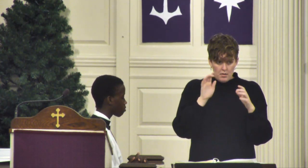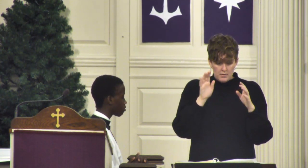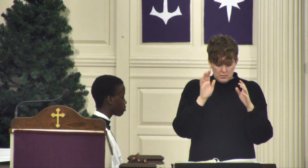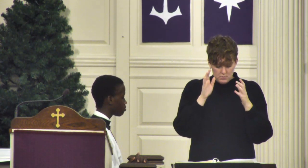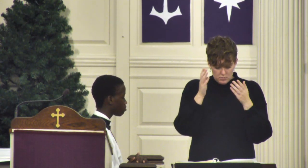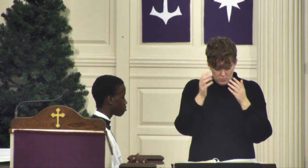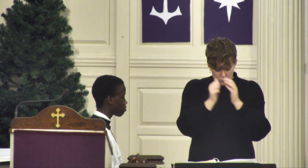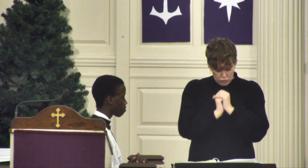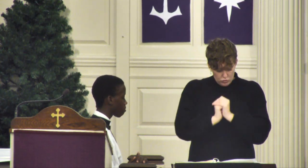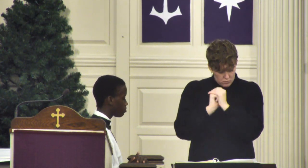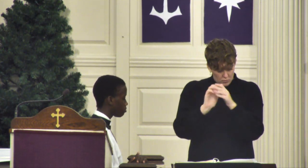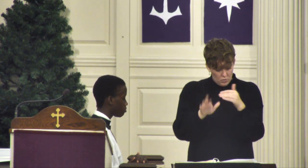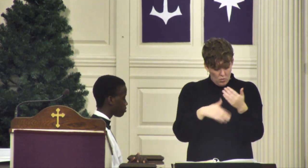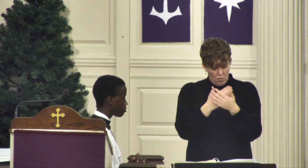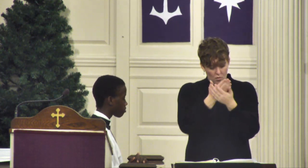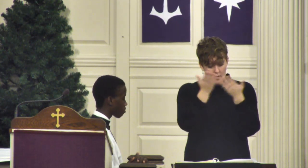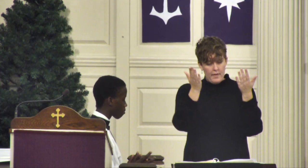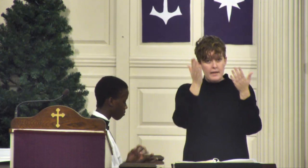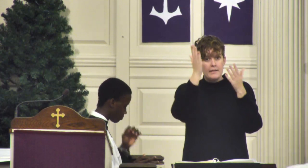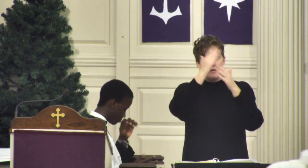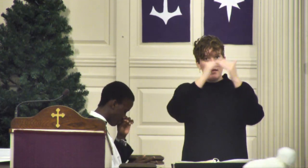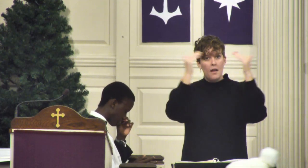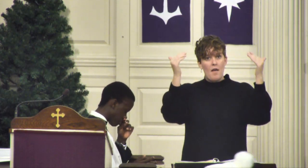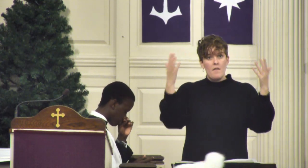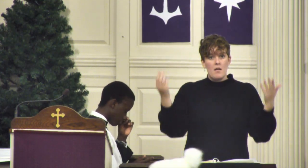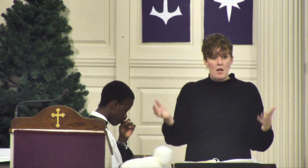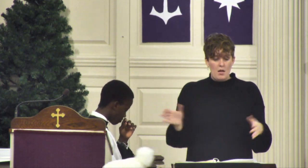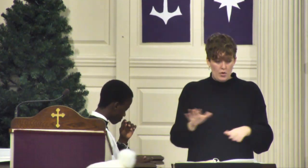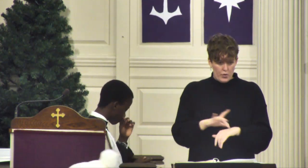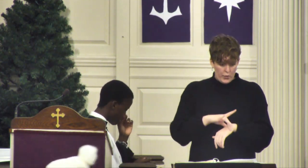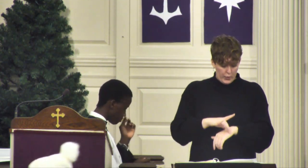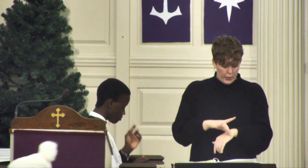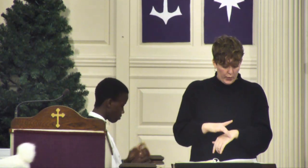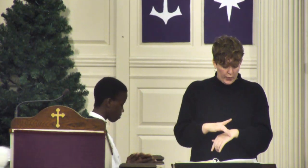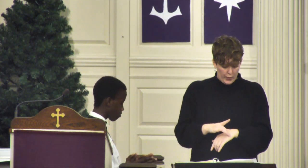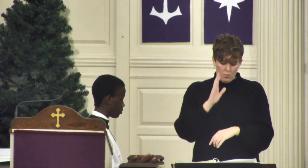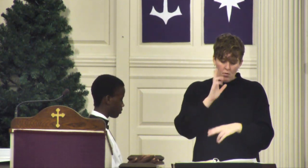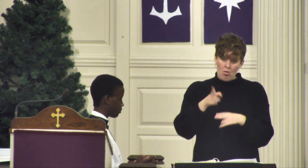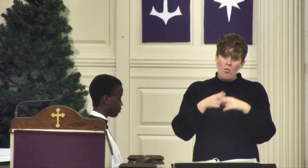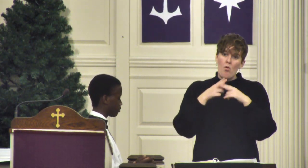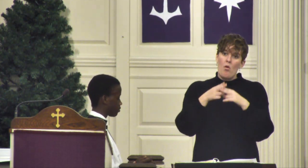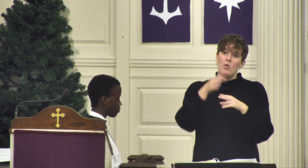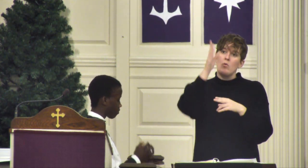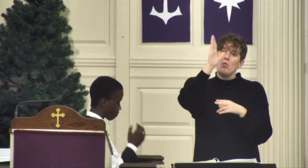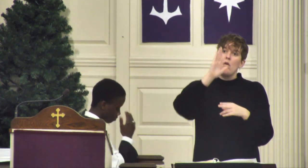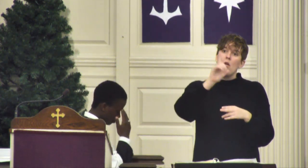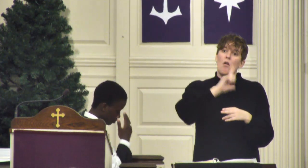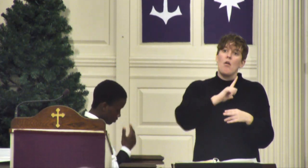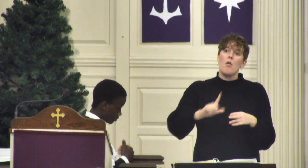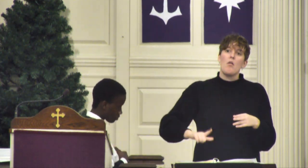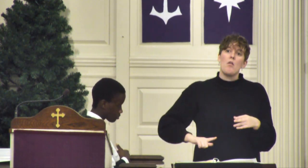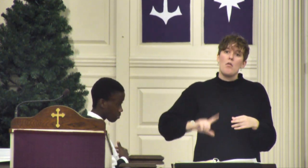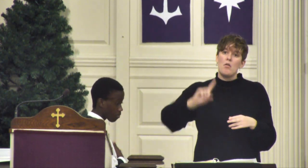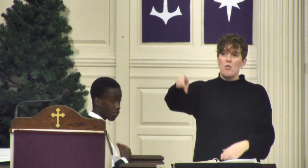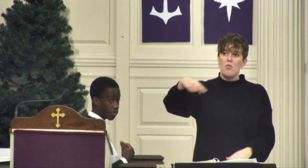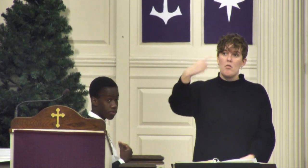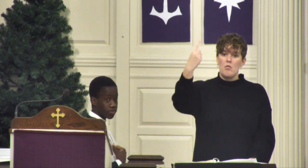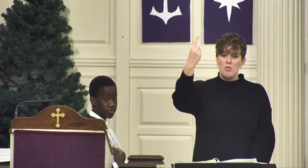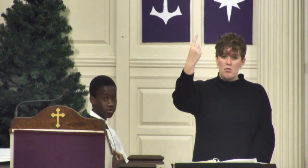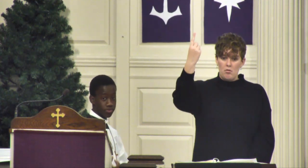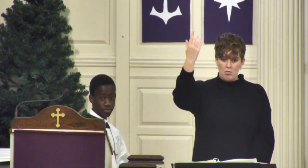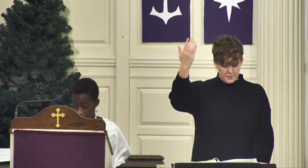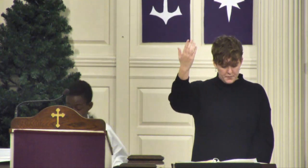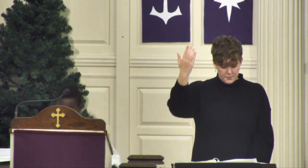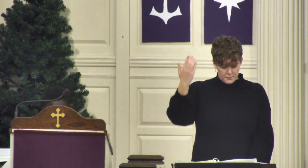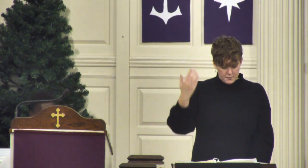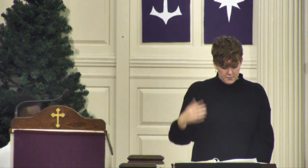All things in heaven, all things below, shall call you Lord and God